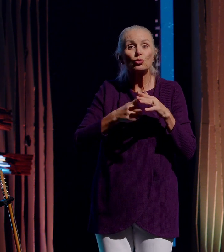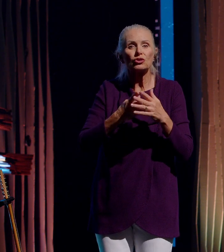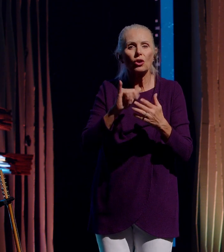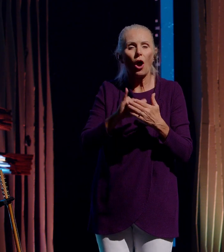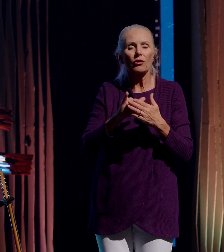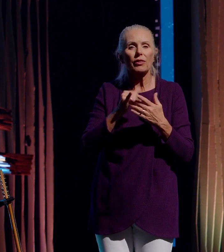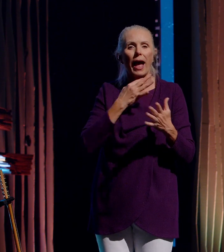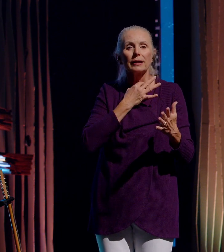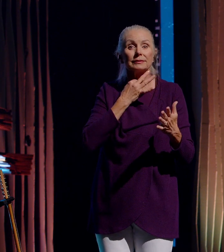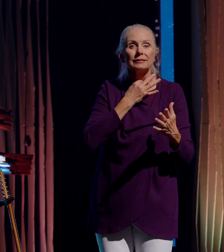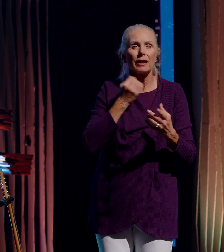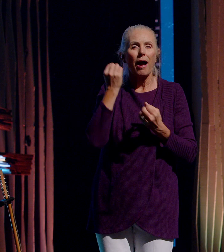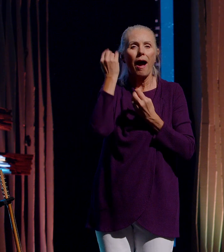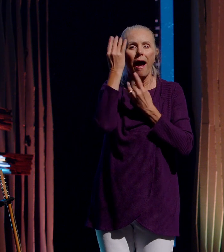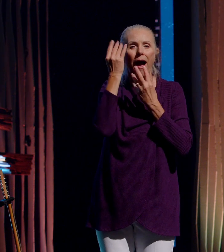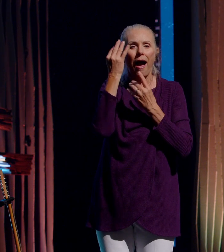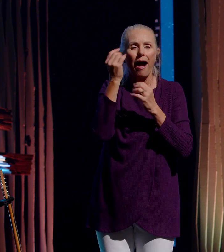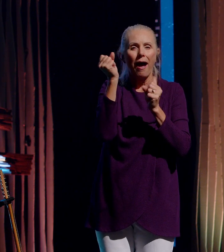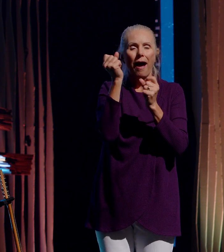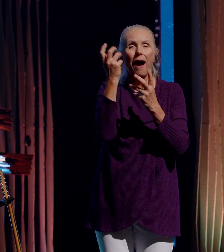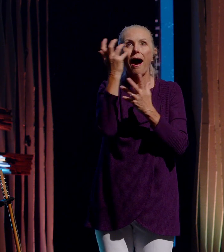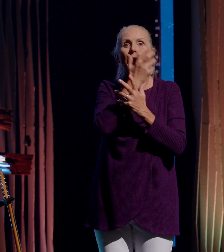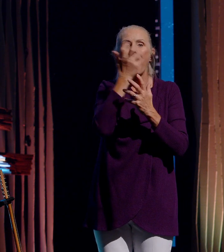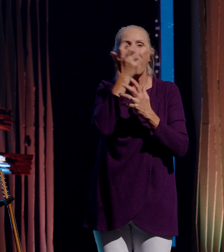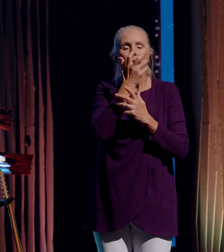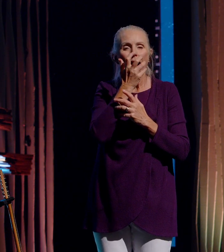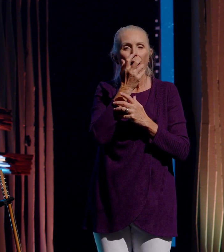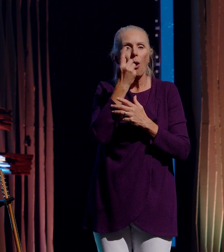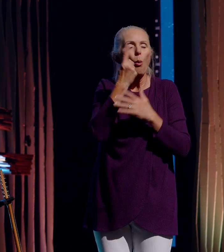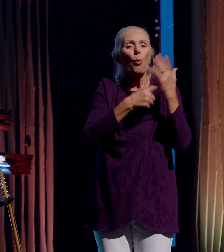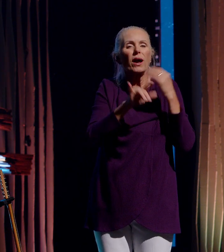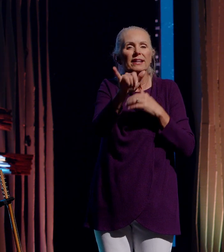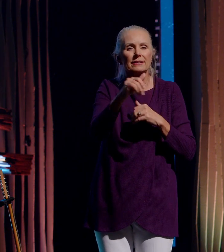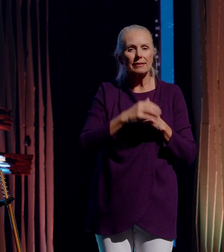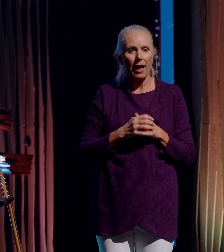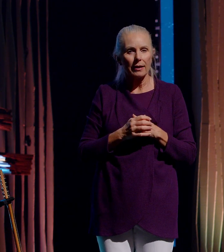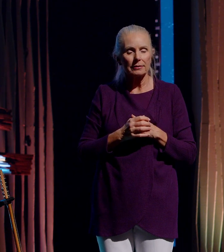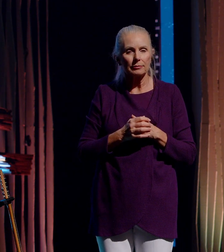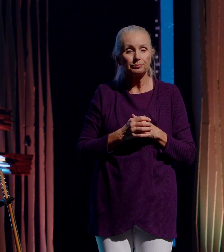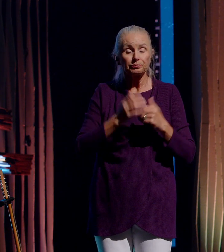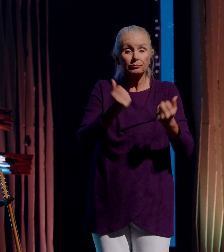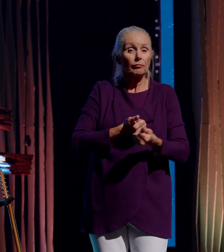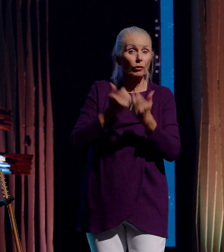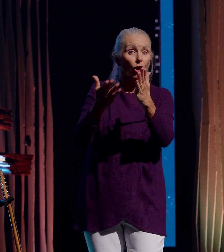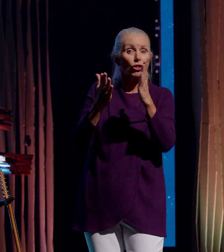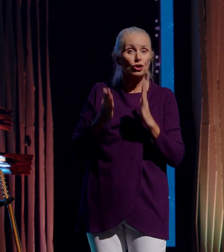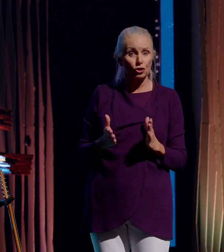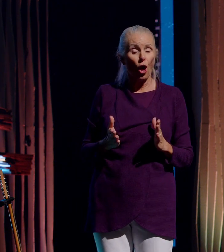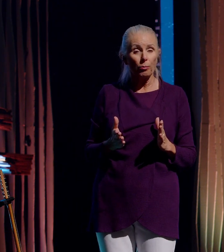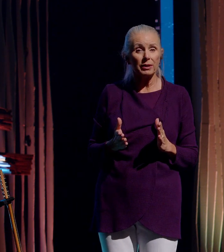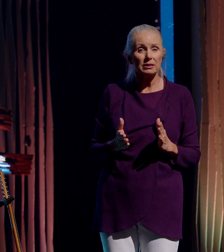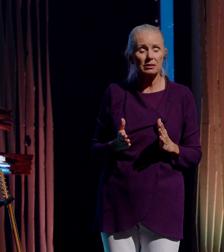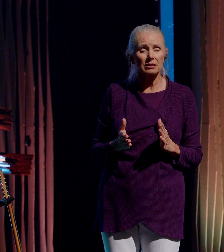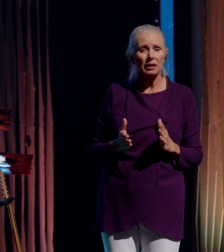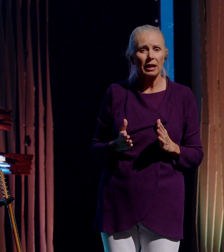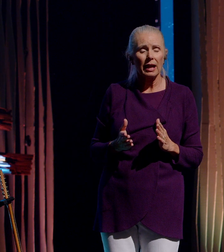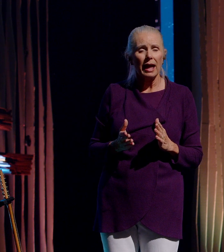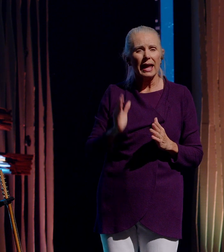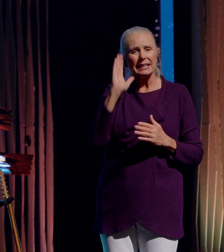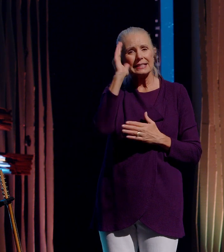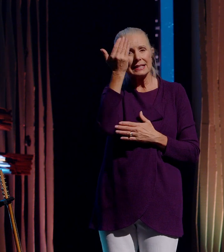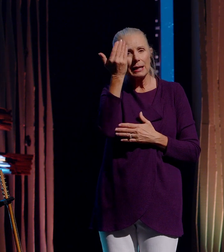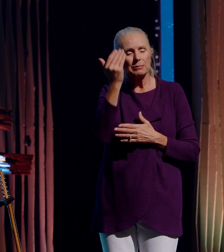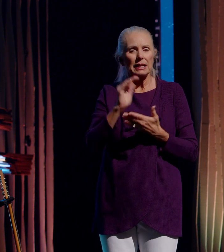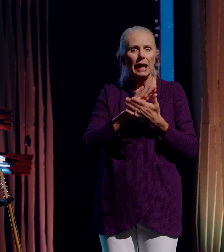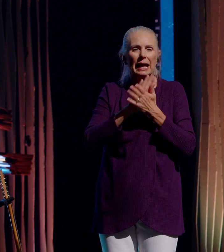wonder? What is that for you? You know, this psalm, it seemingly takes quite a dark turn in verse 15.